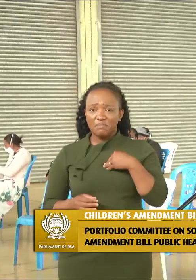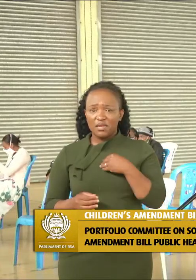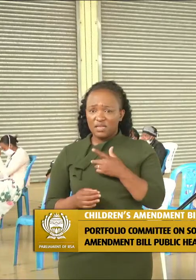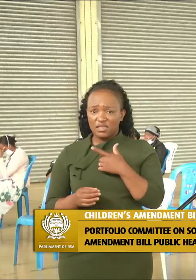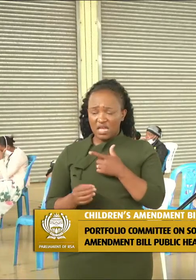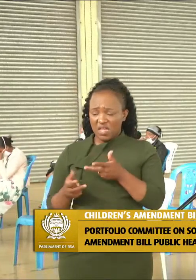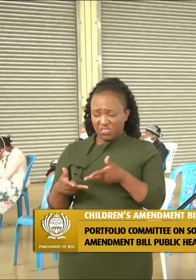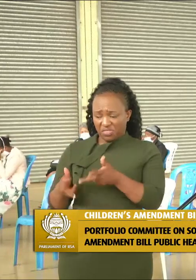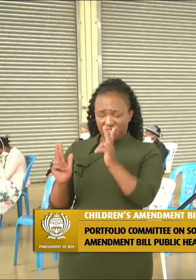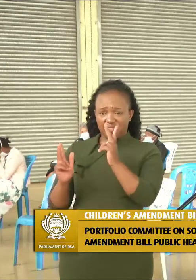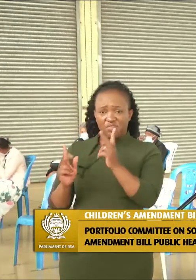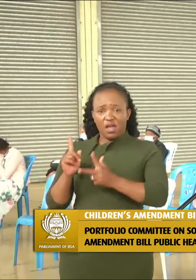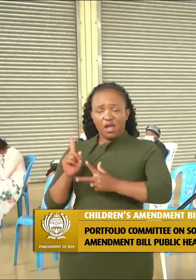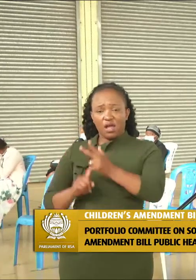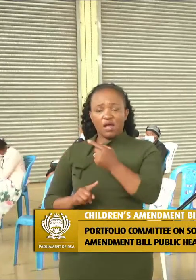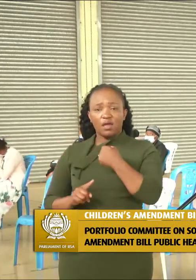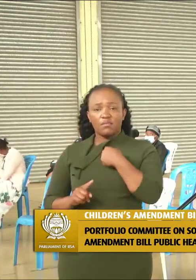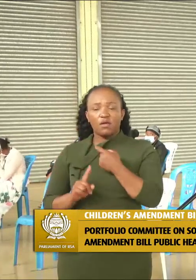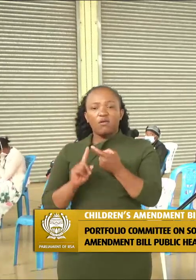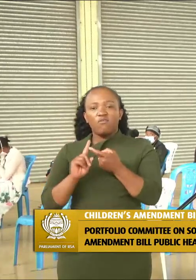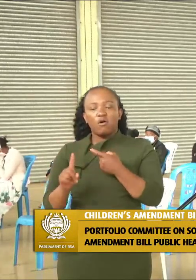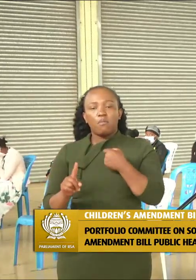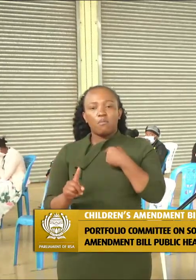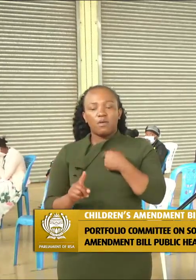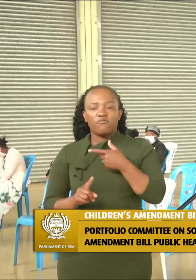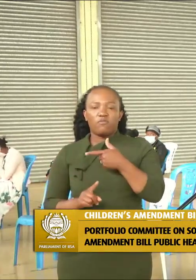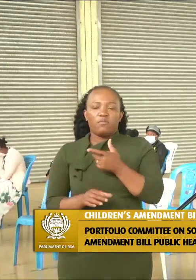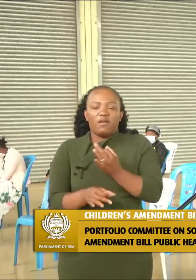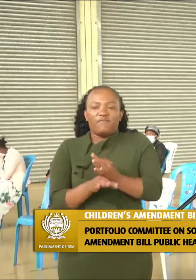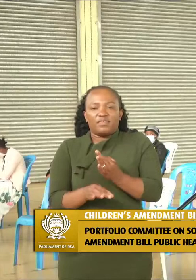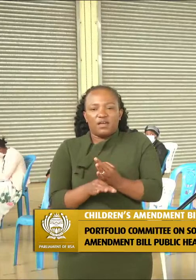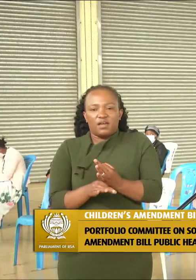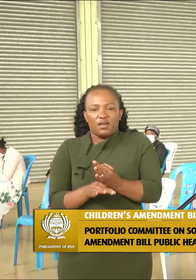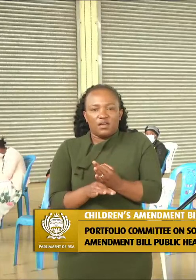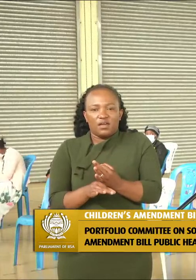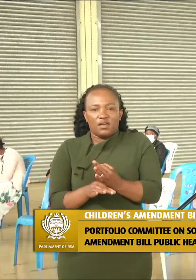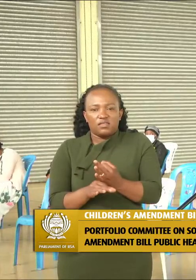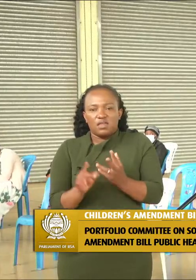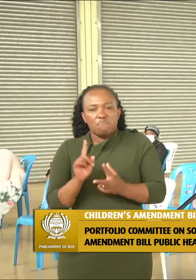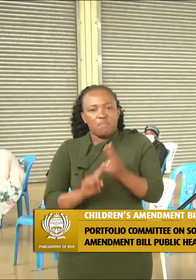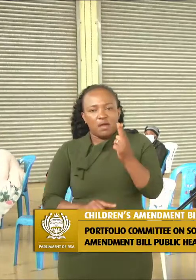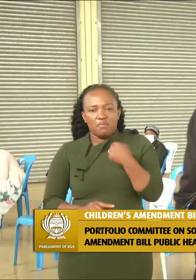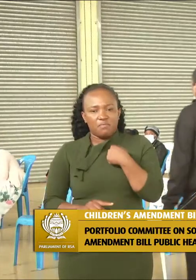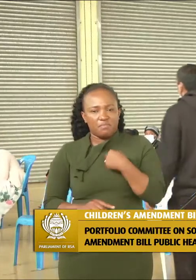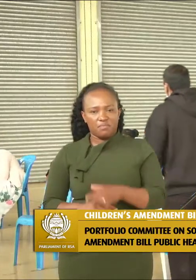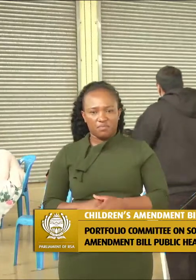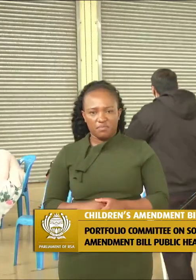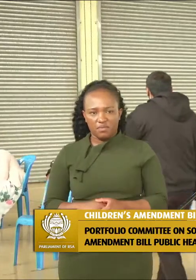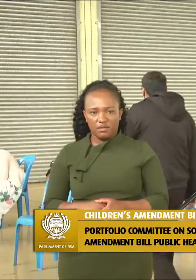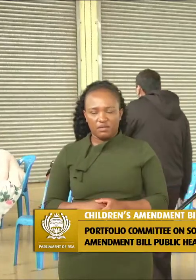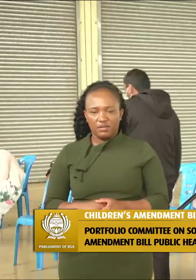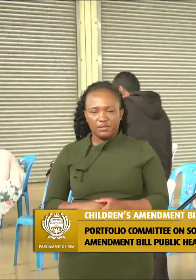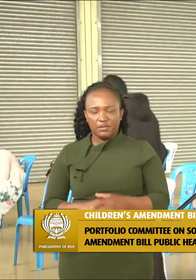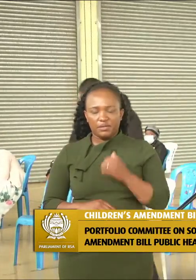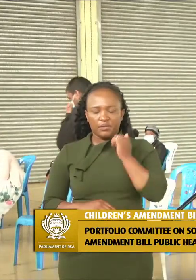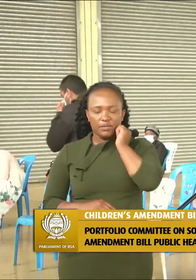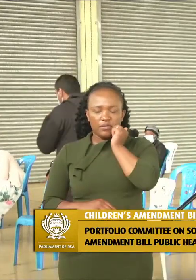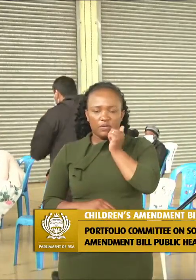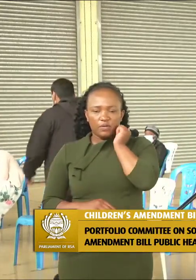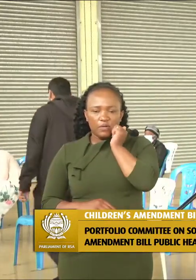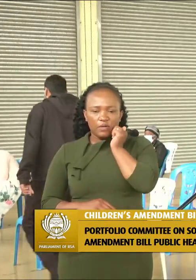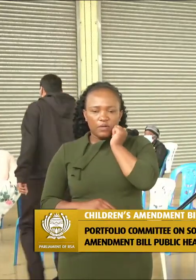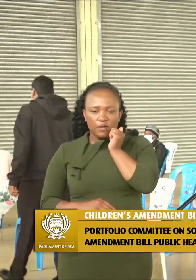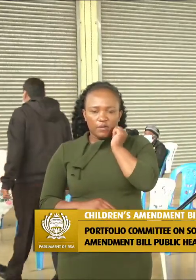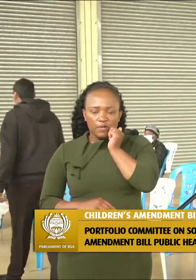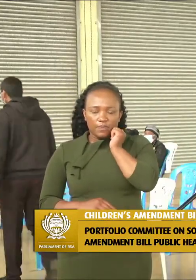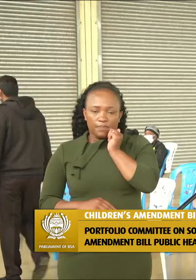child. Empeleni kubonakala ngivalelwa ngaphandle kube nomzali wengane yami. All right, okay. We're sorry about that, all right. It's fine.